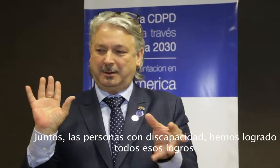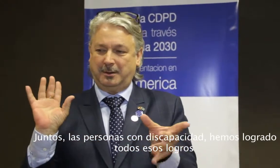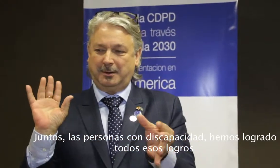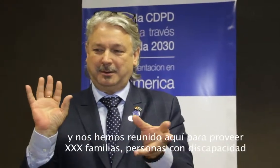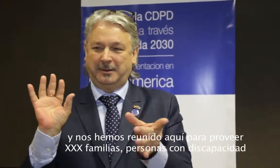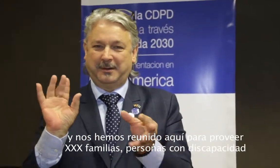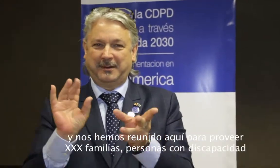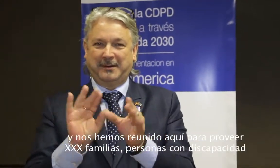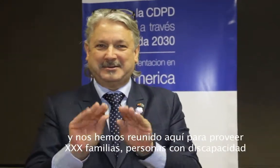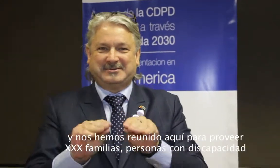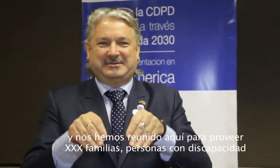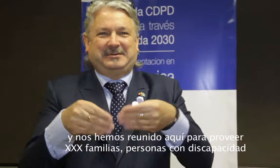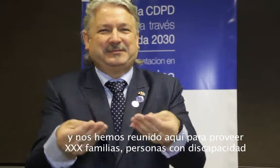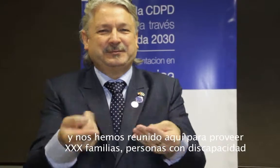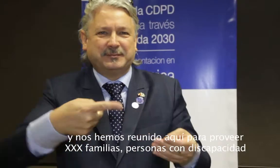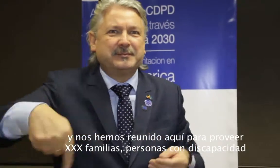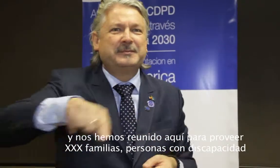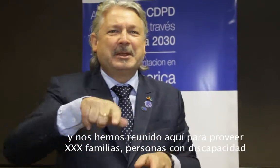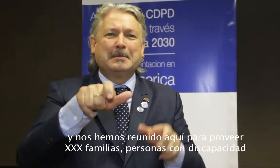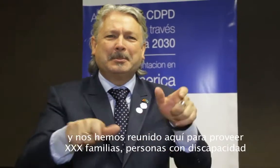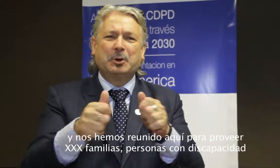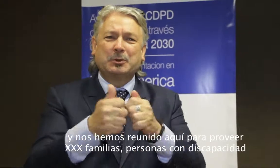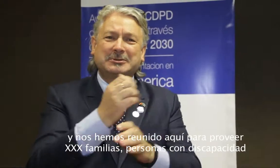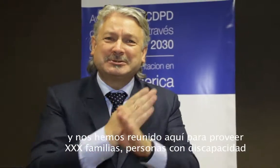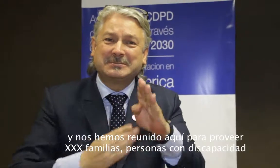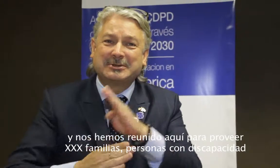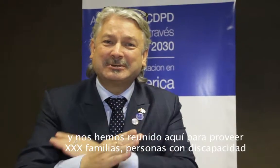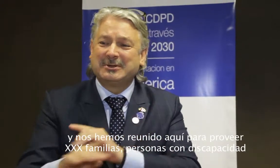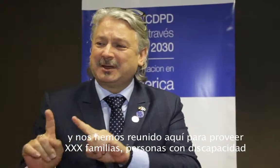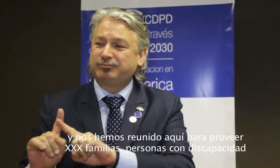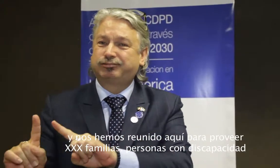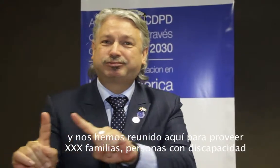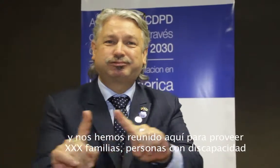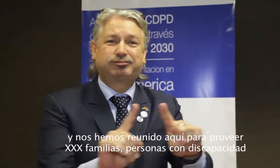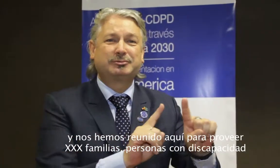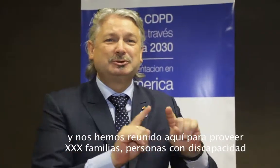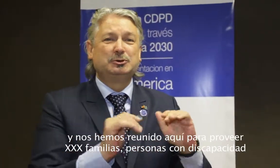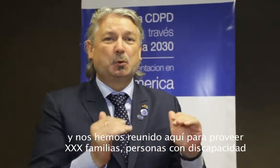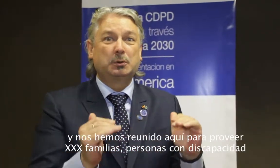conventions, and we have gathered here together to provide